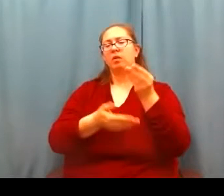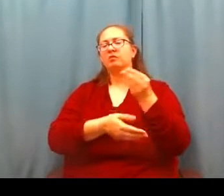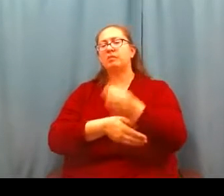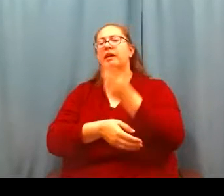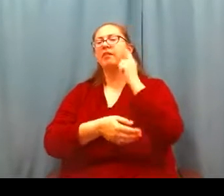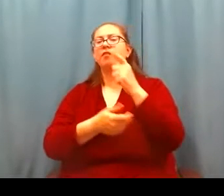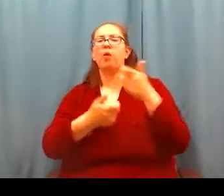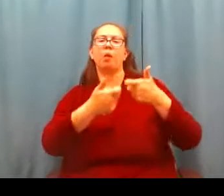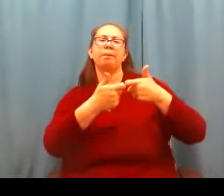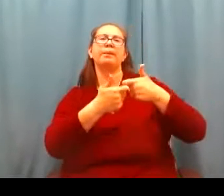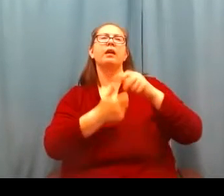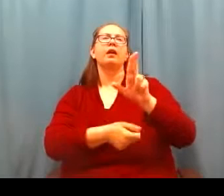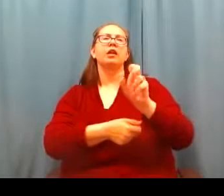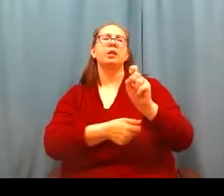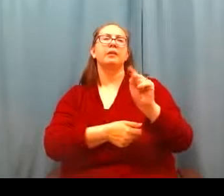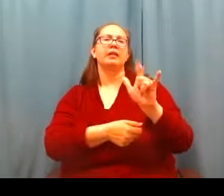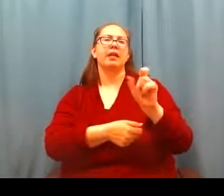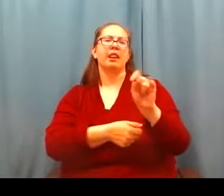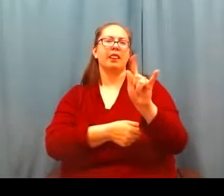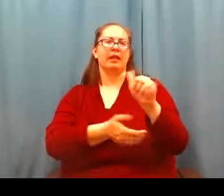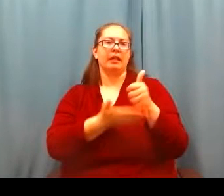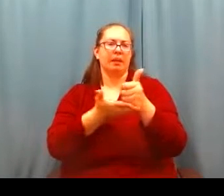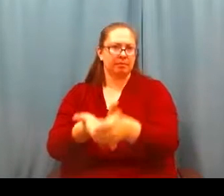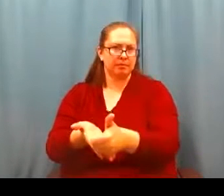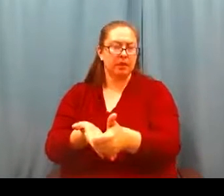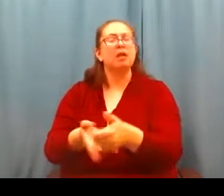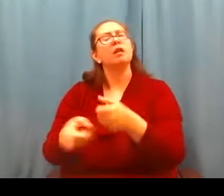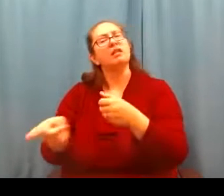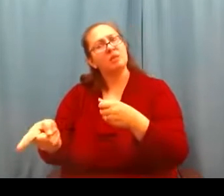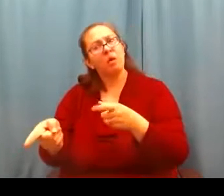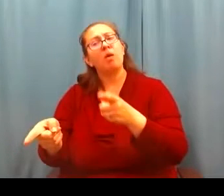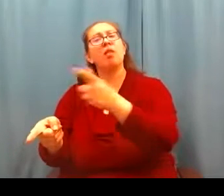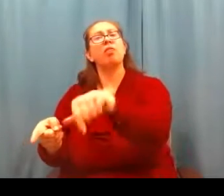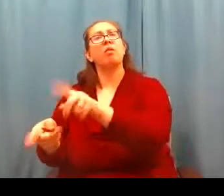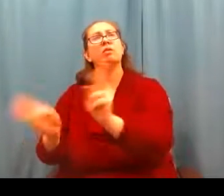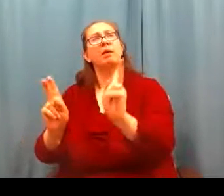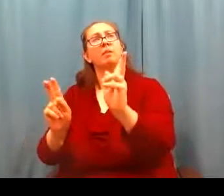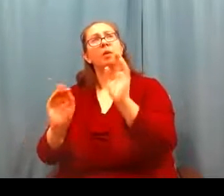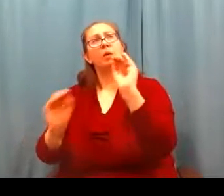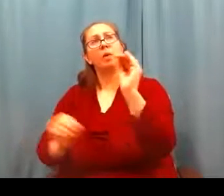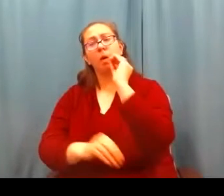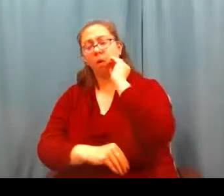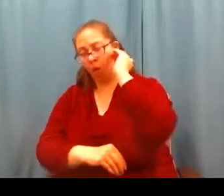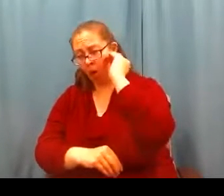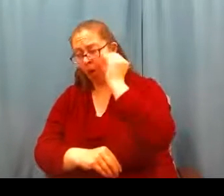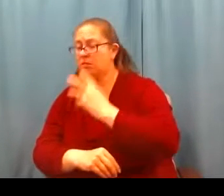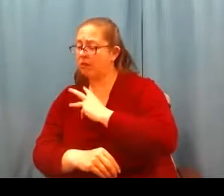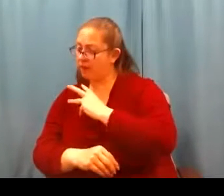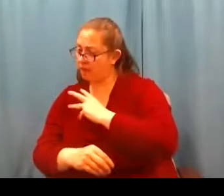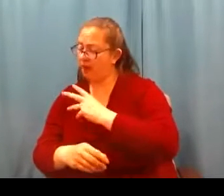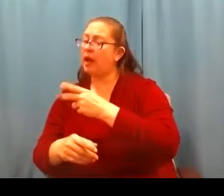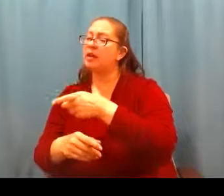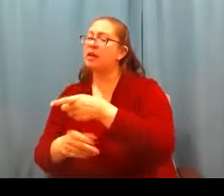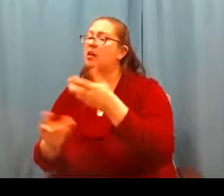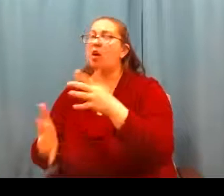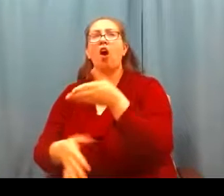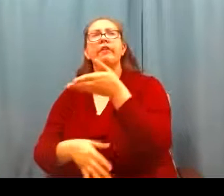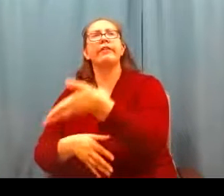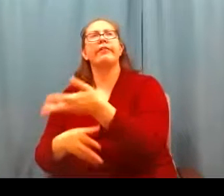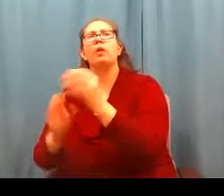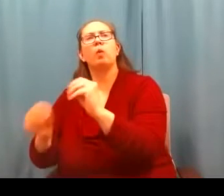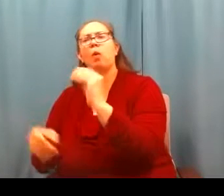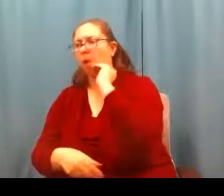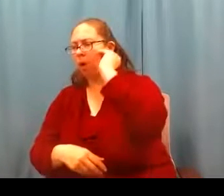assistance for folks. Not only is homelessness taking care of someone who's already on the street, but it also has to do with